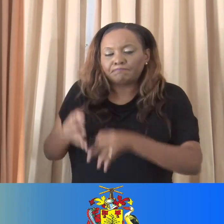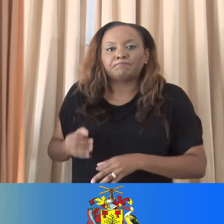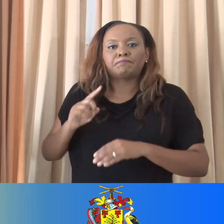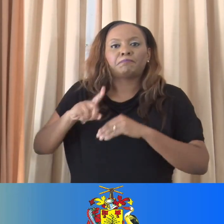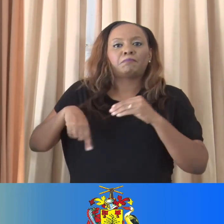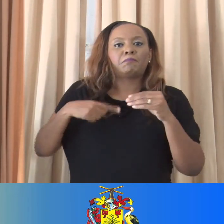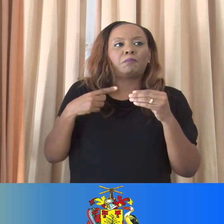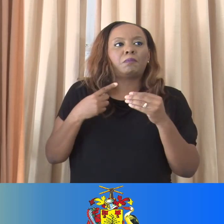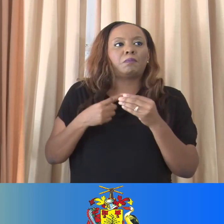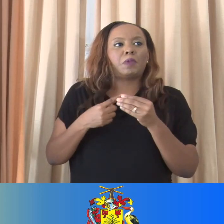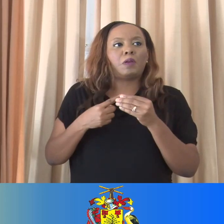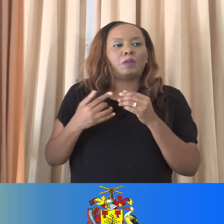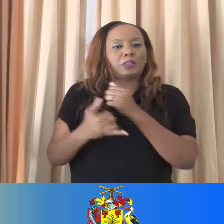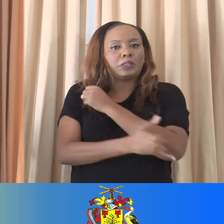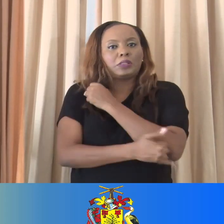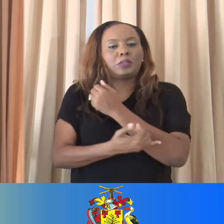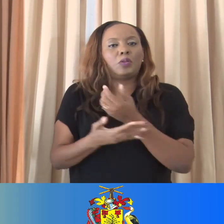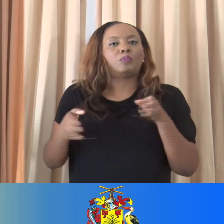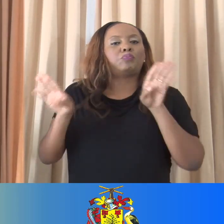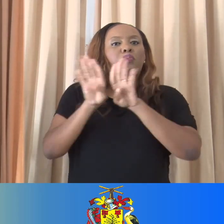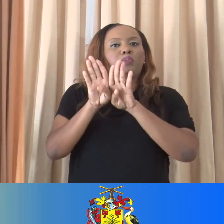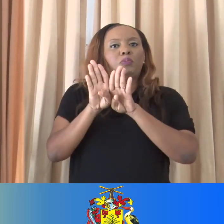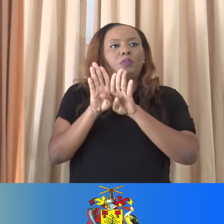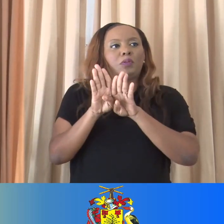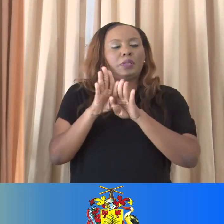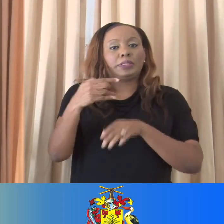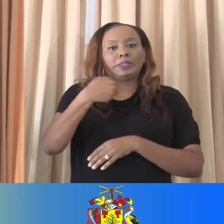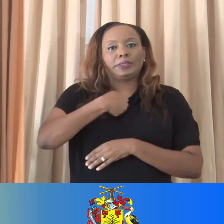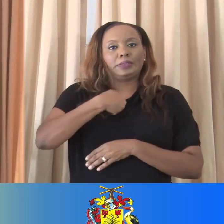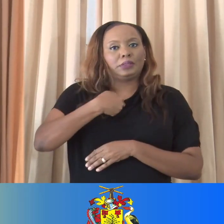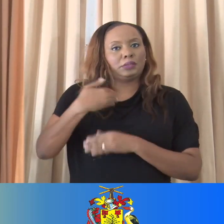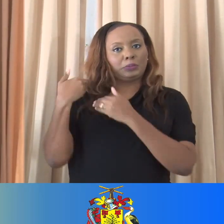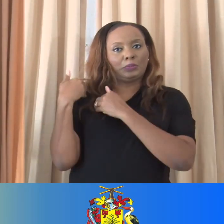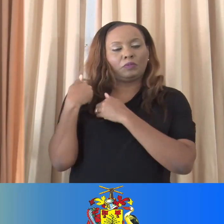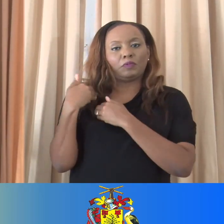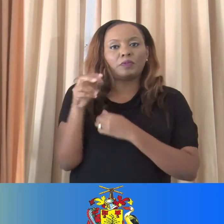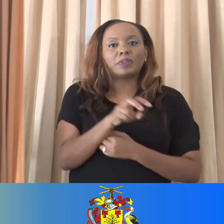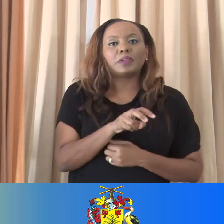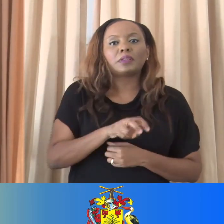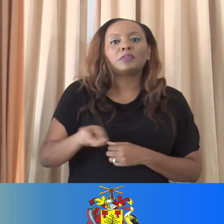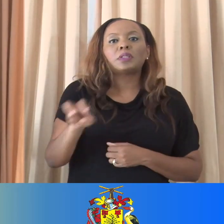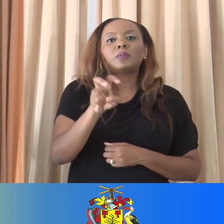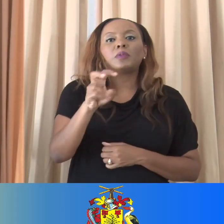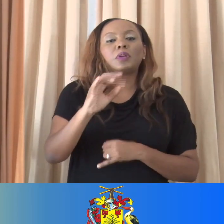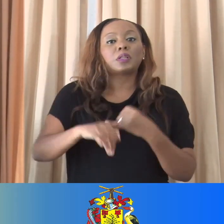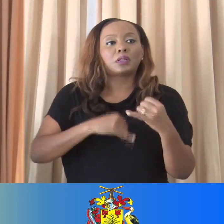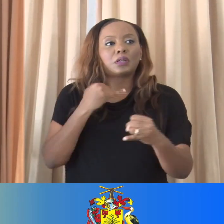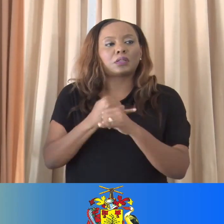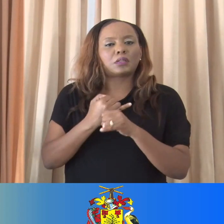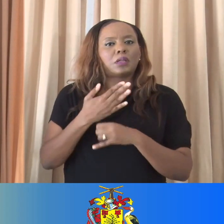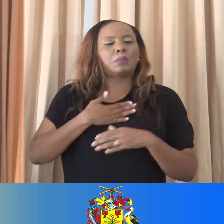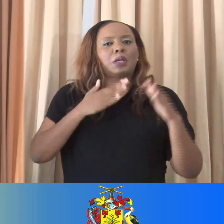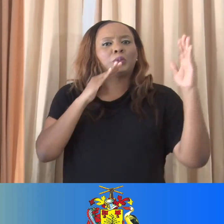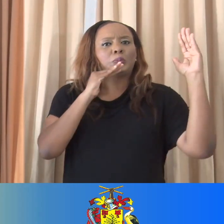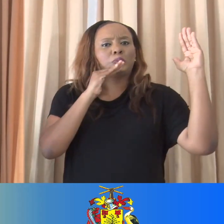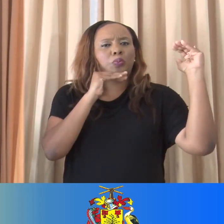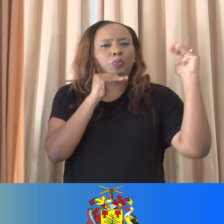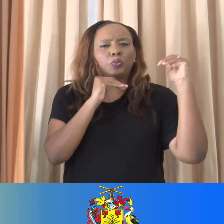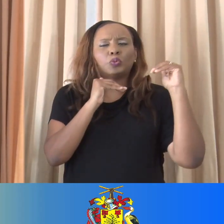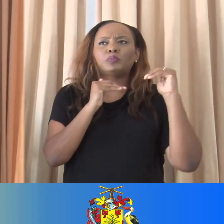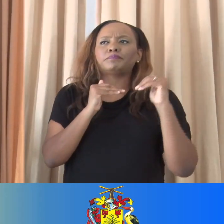And therefore the situation is very fluid. As Minister of International Transport, I must tell you that it is my hope that